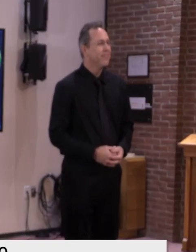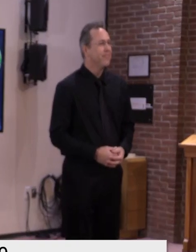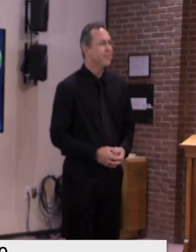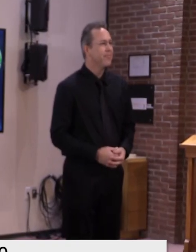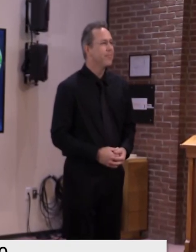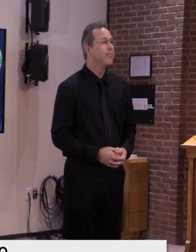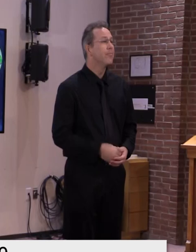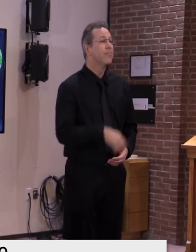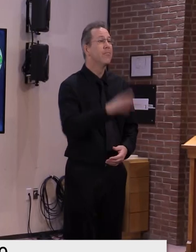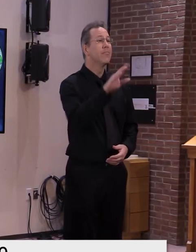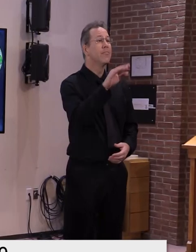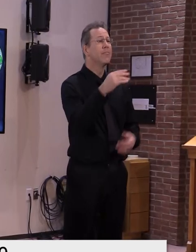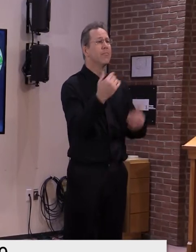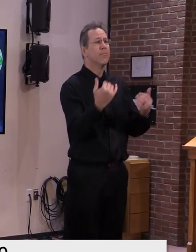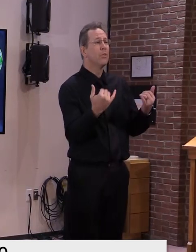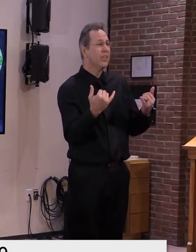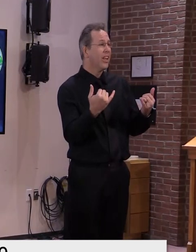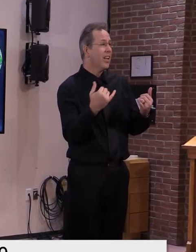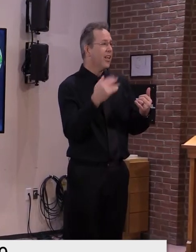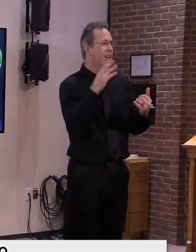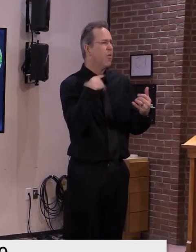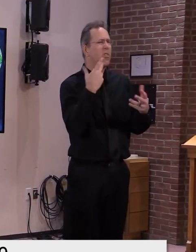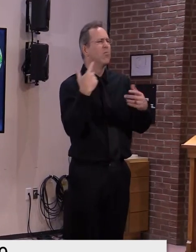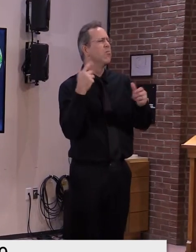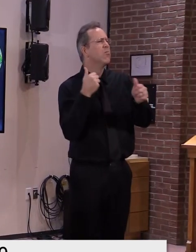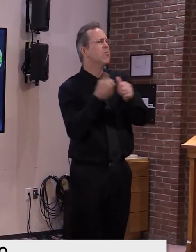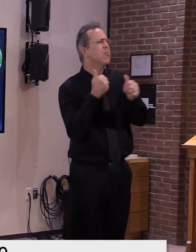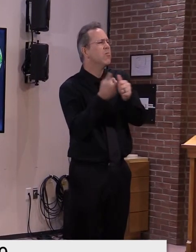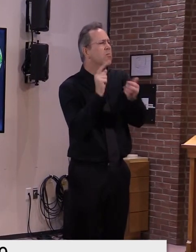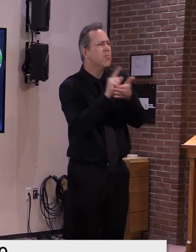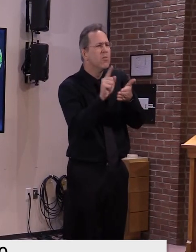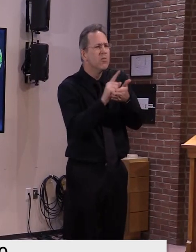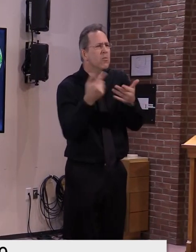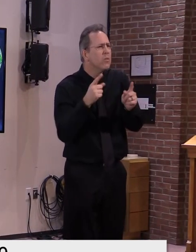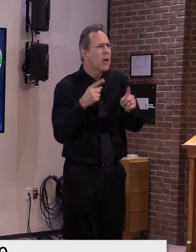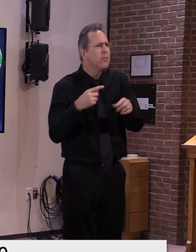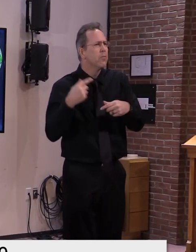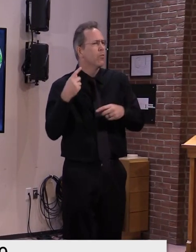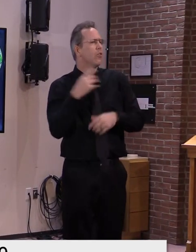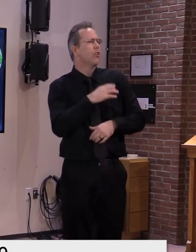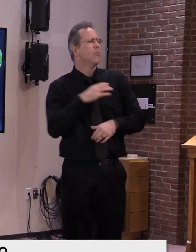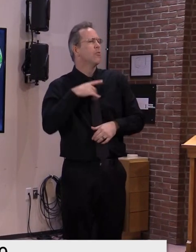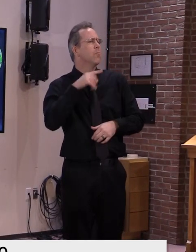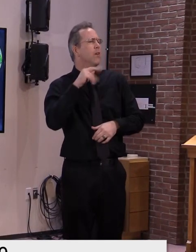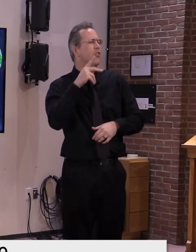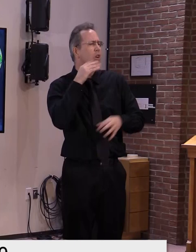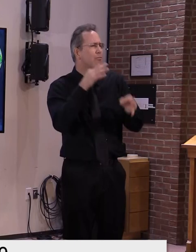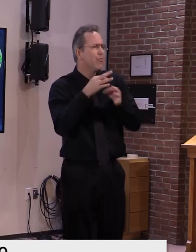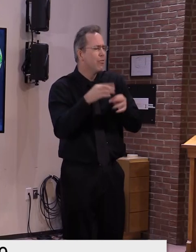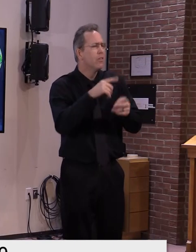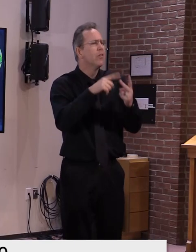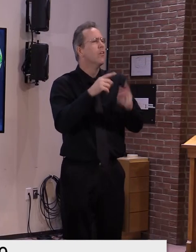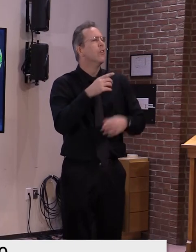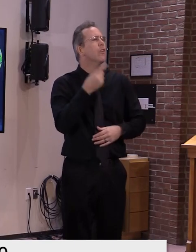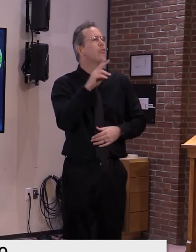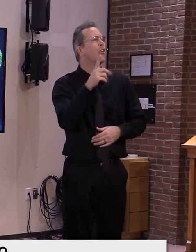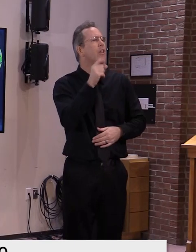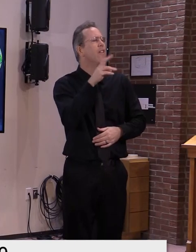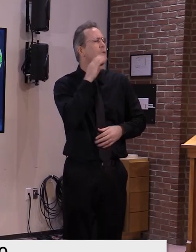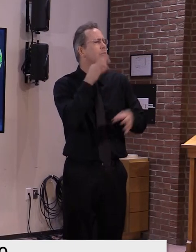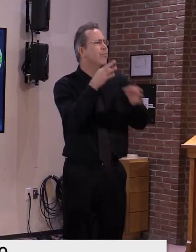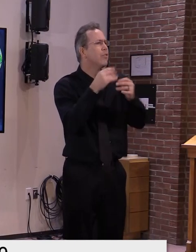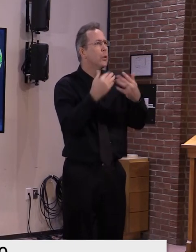Today, we'll provide our weekly modeling update, and Dr. Levine will announce a new step in our contact tracing